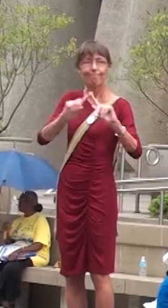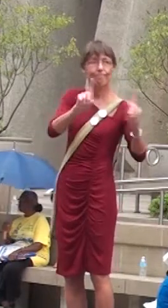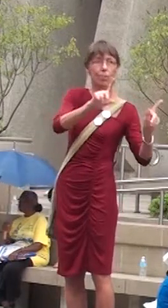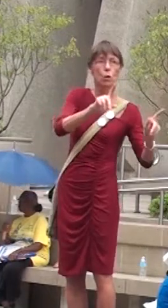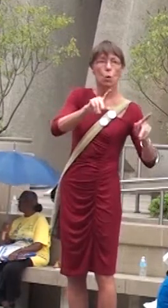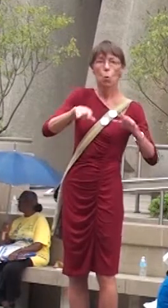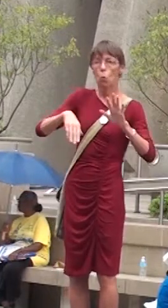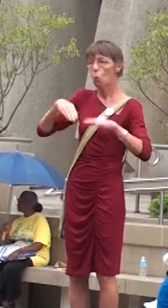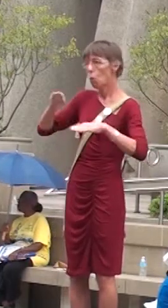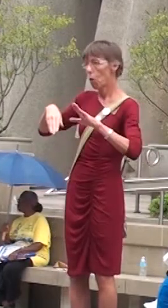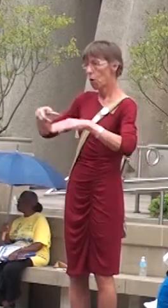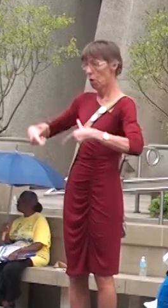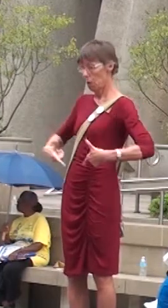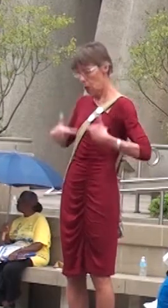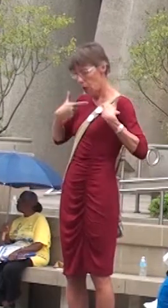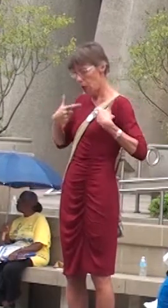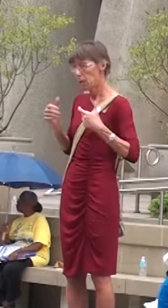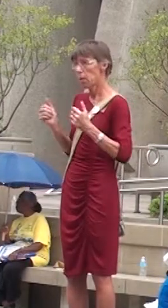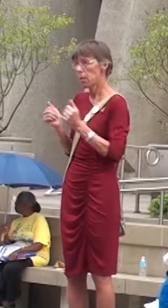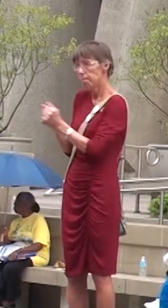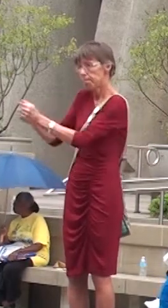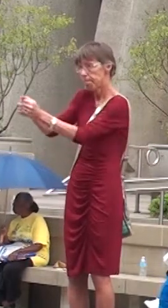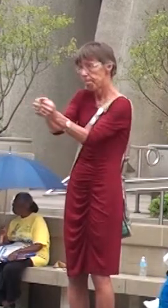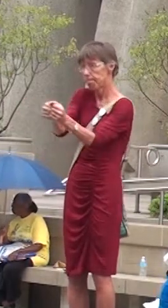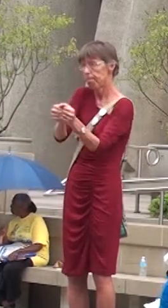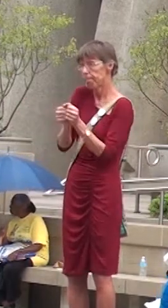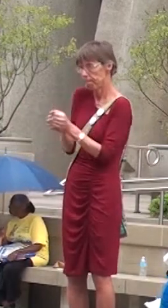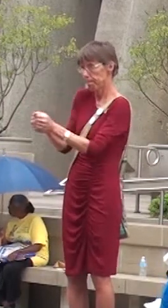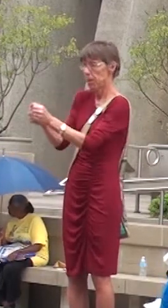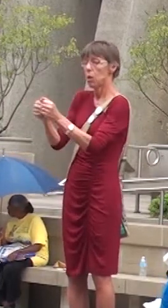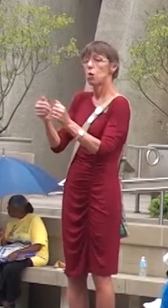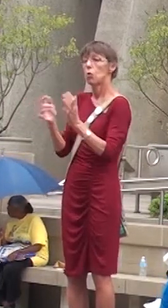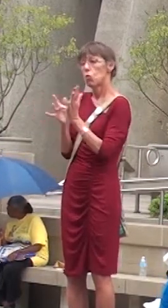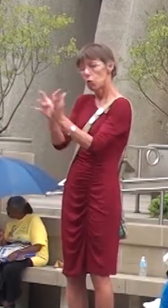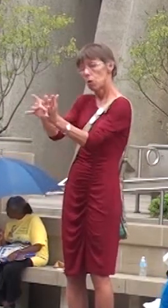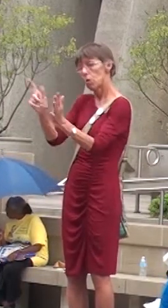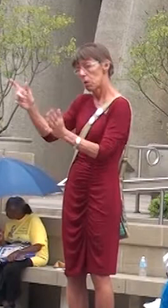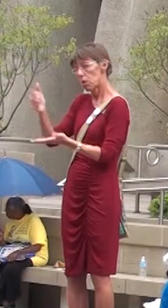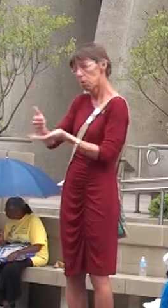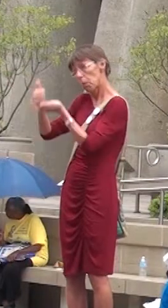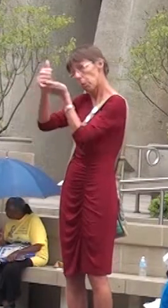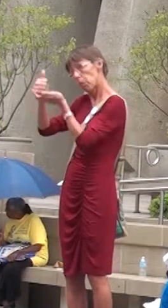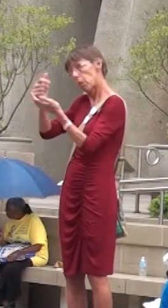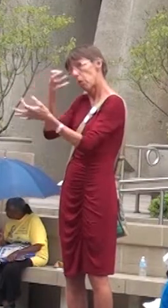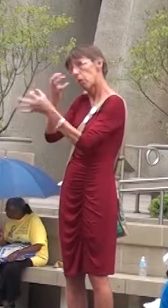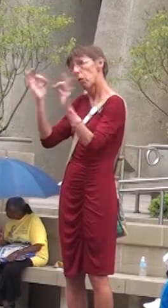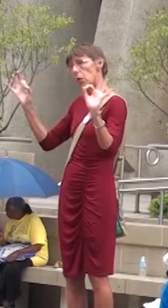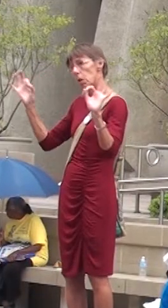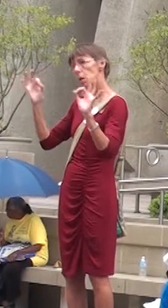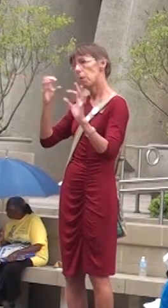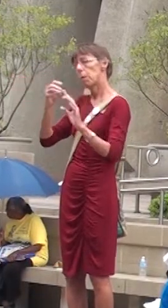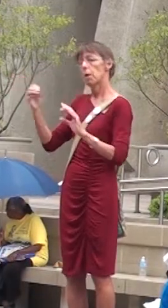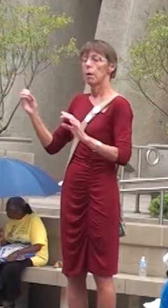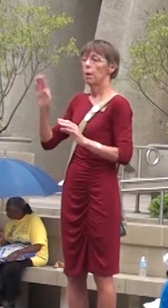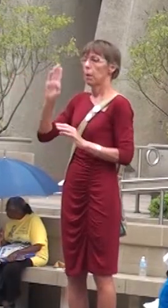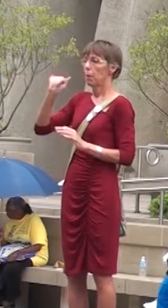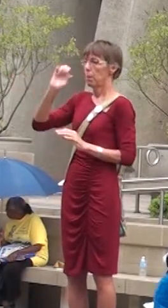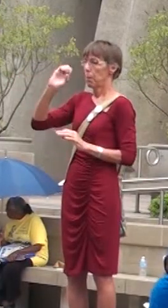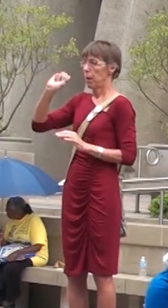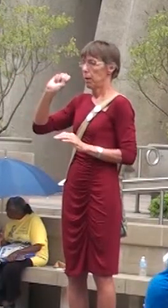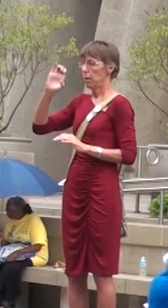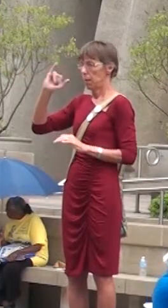coming together in solidarity to demonstrate their support for freedom and basic